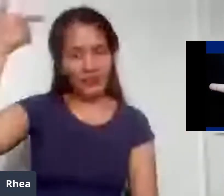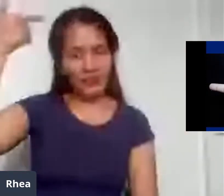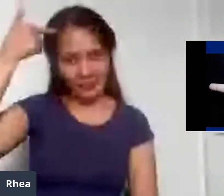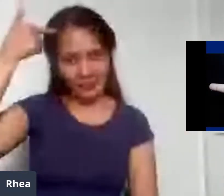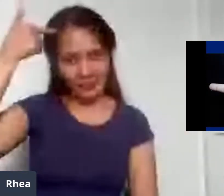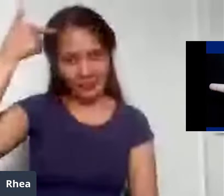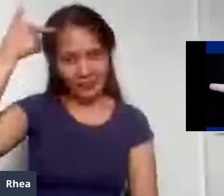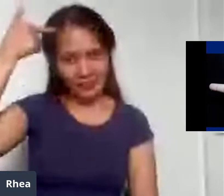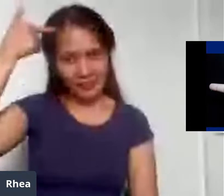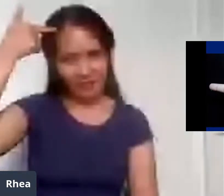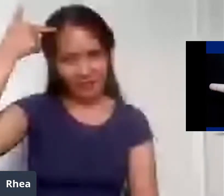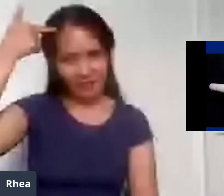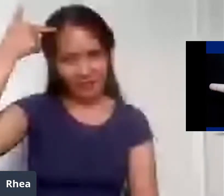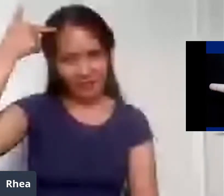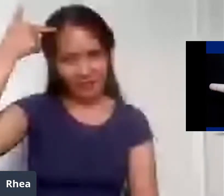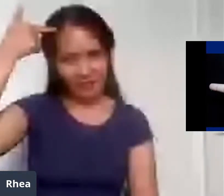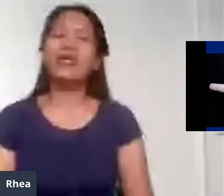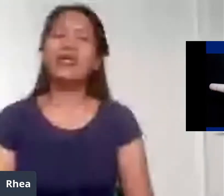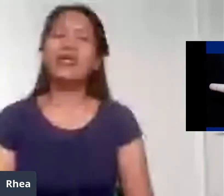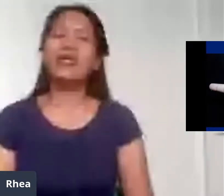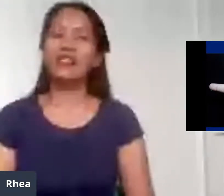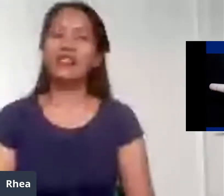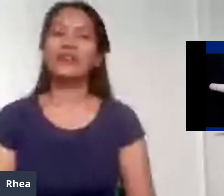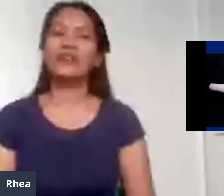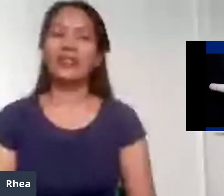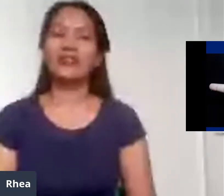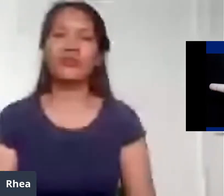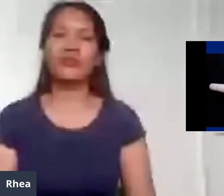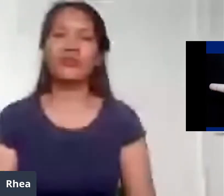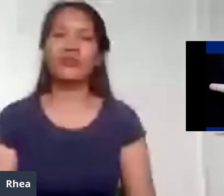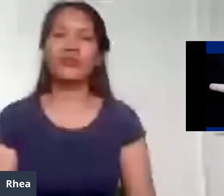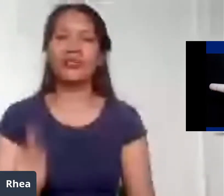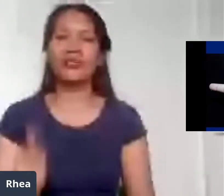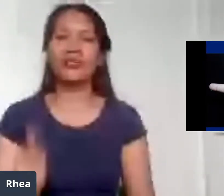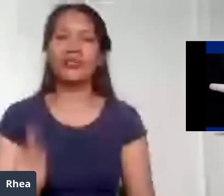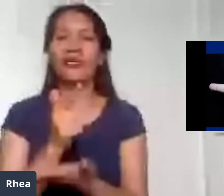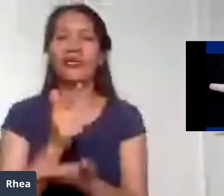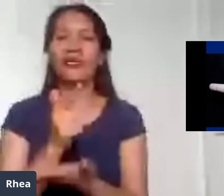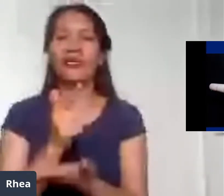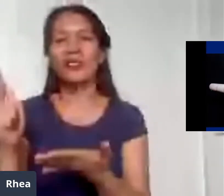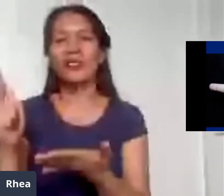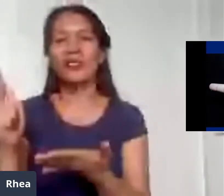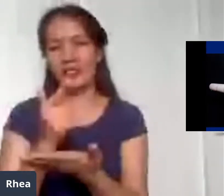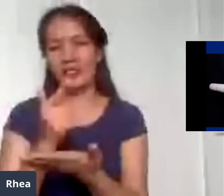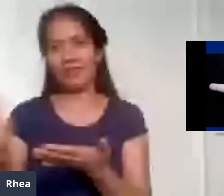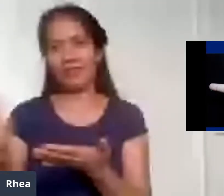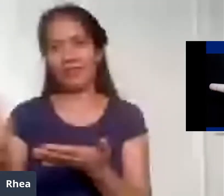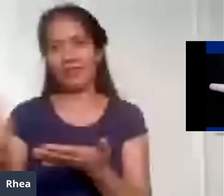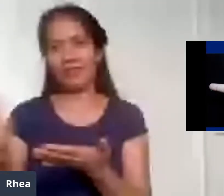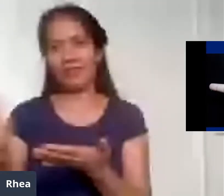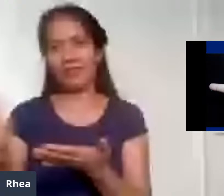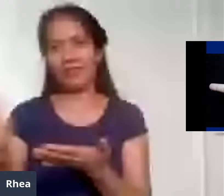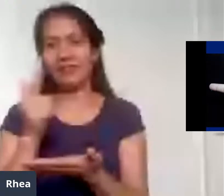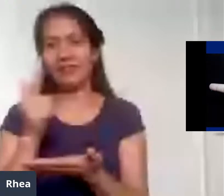government. It could be G would relate to the word garbage.